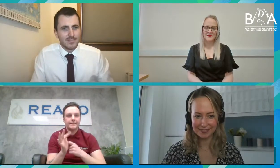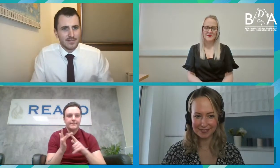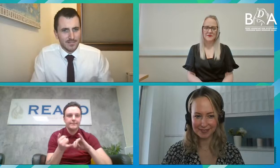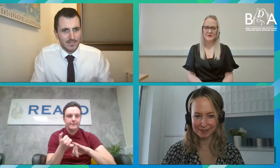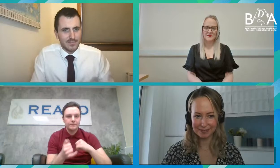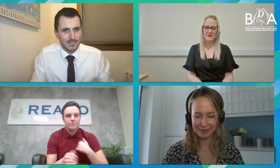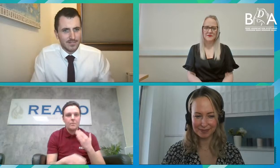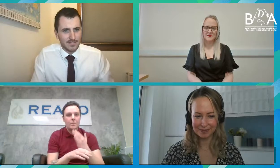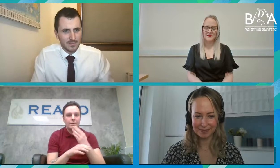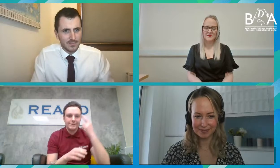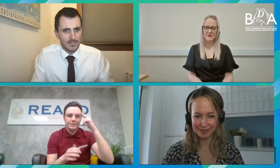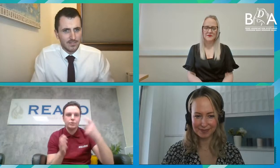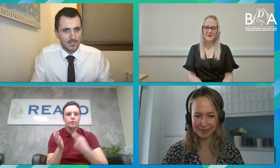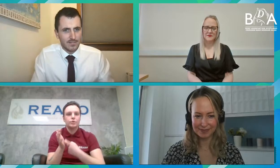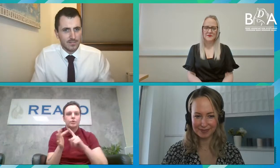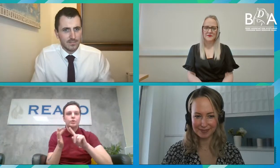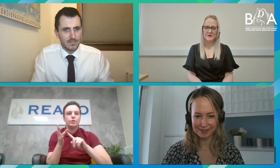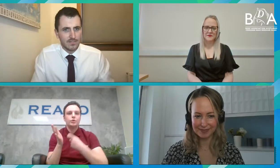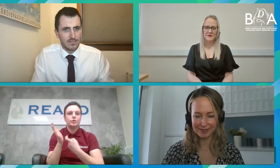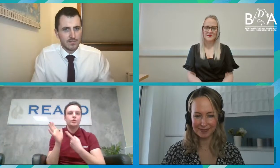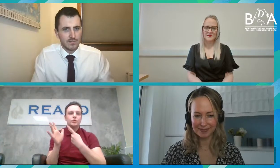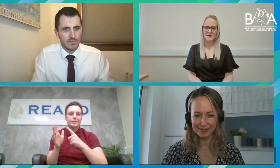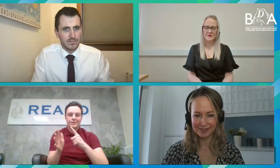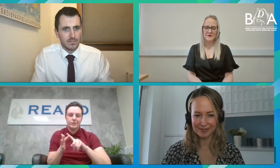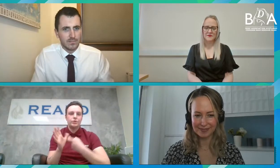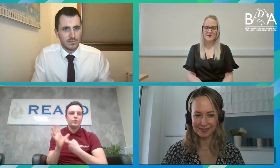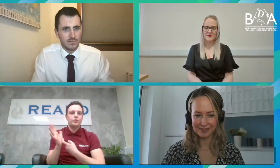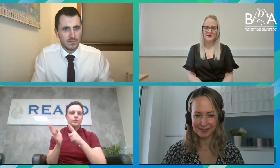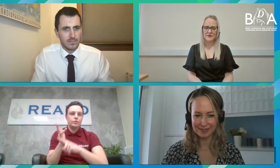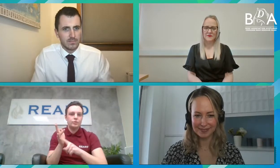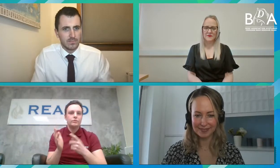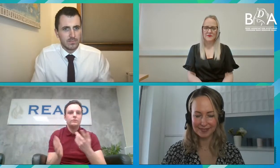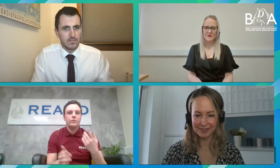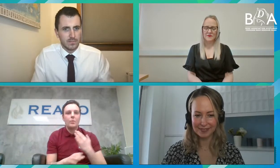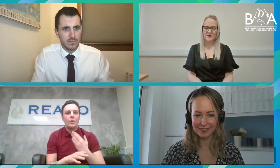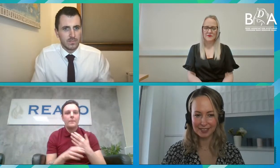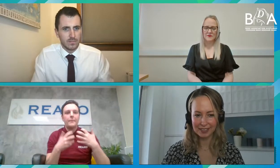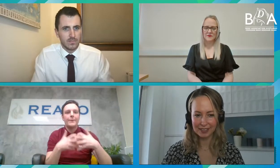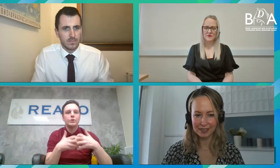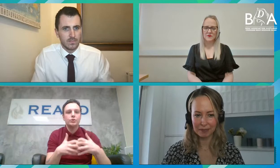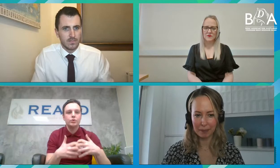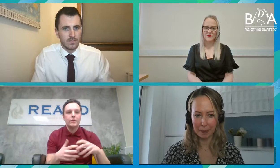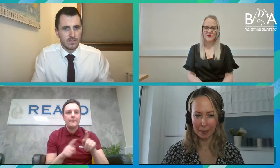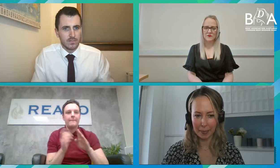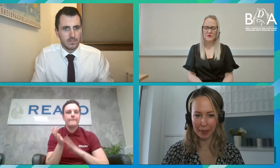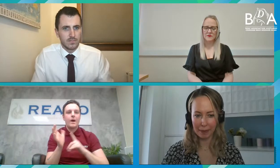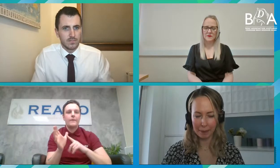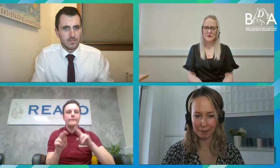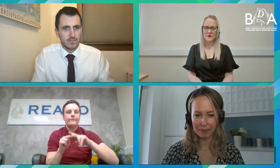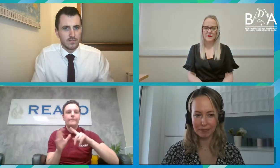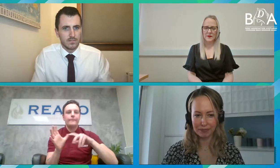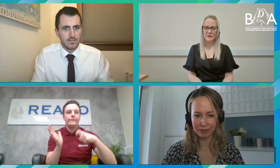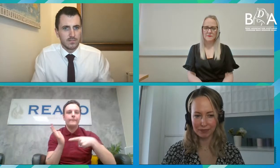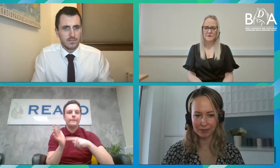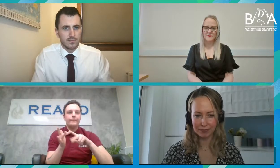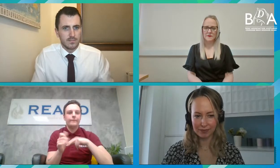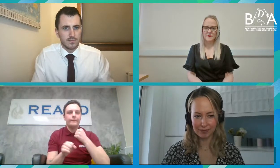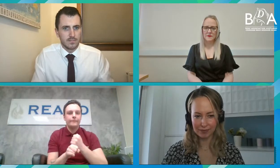title. Hi there, everybody. My name is Sam Spiels, and I work for an organisation called Rero